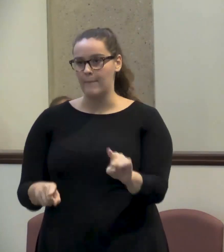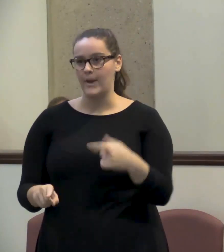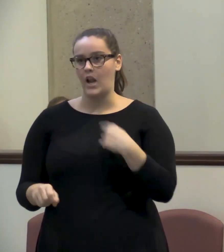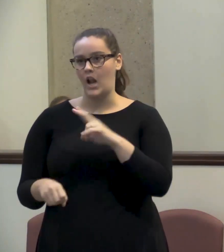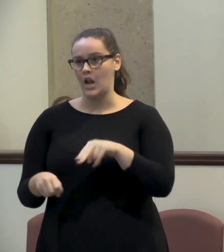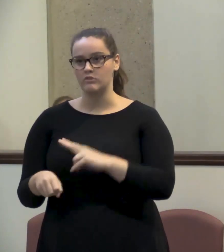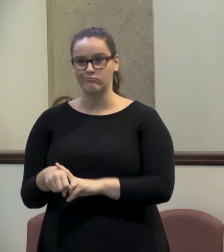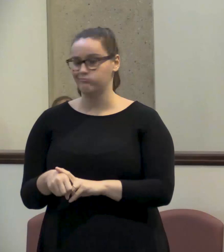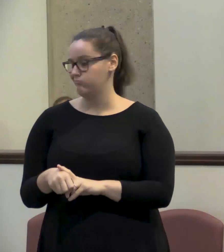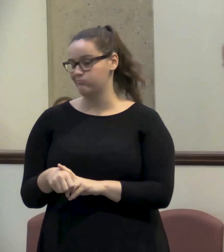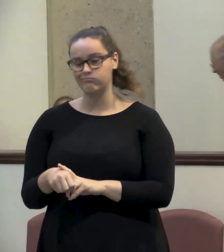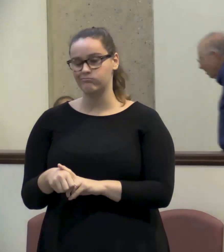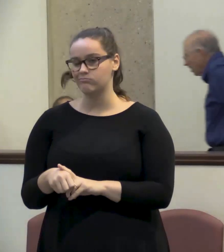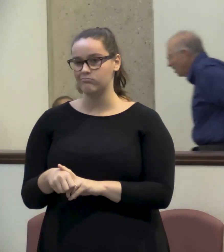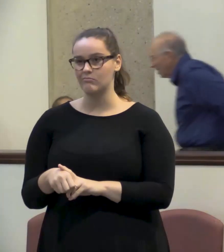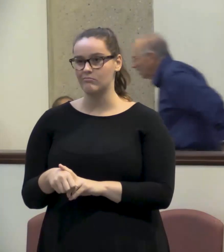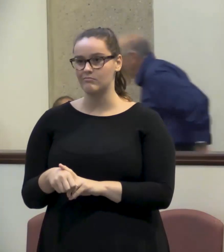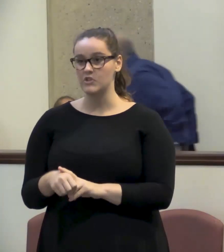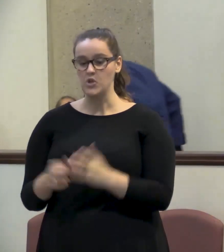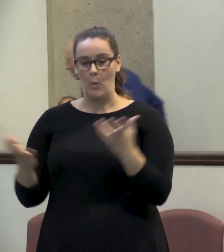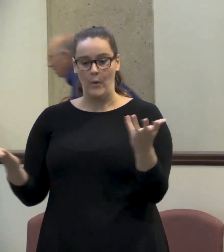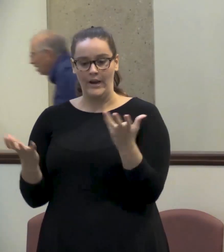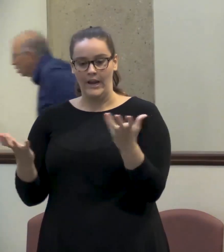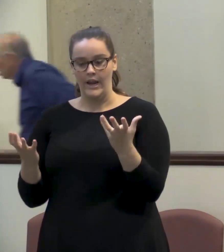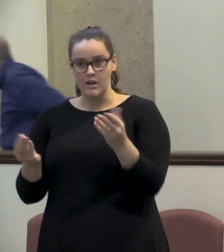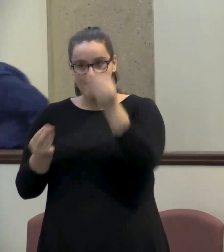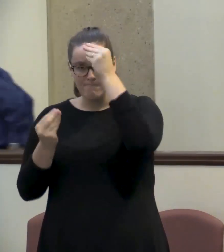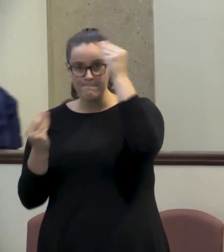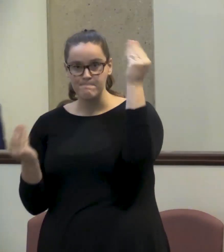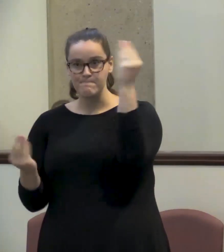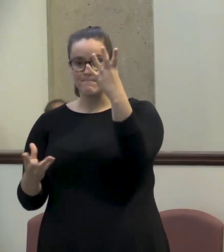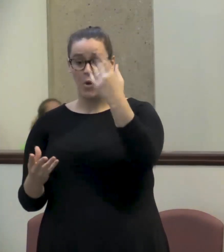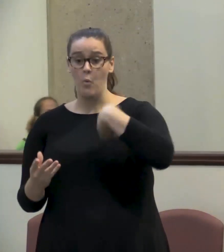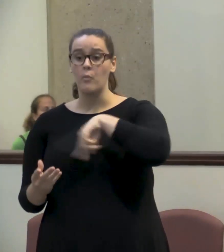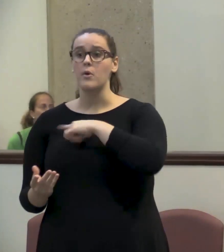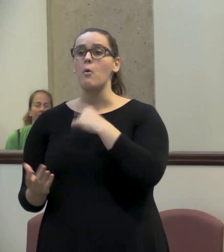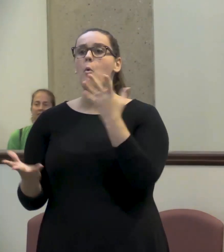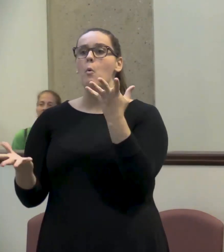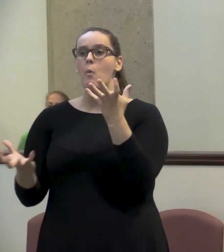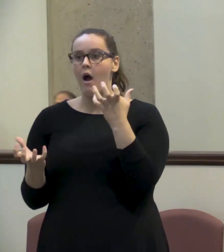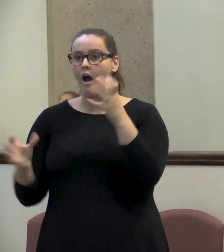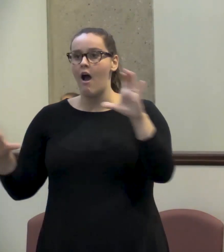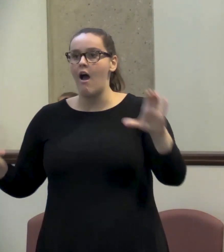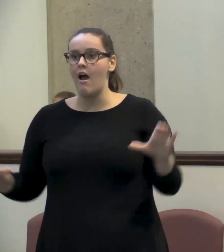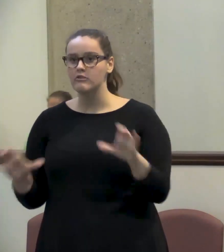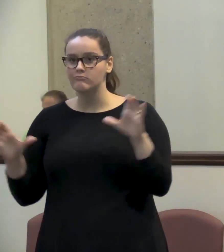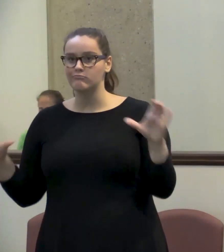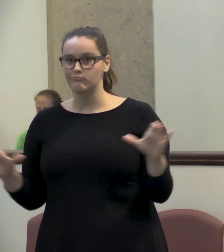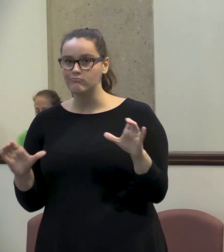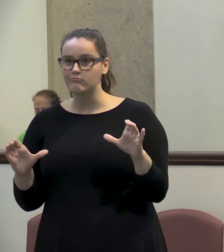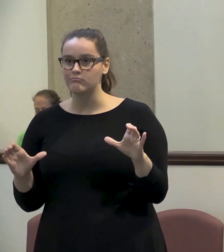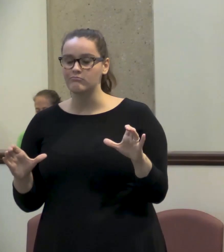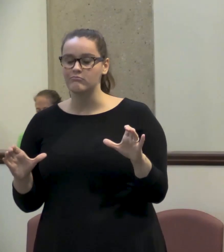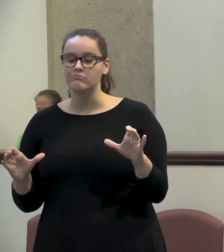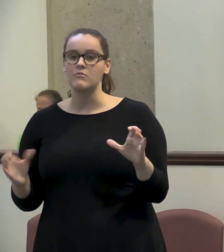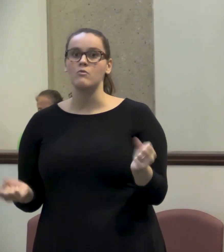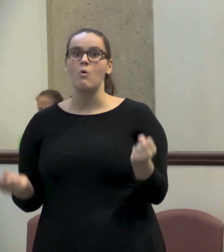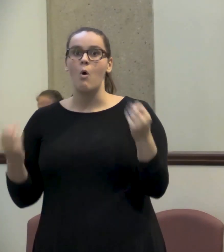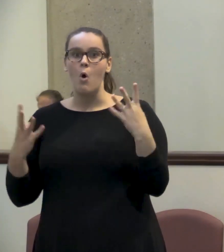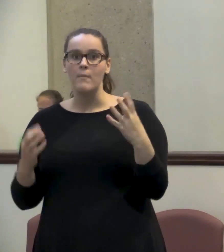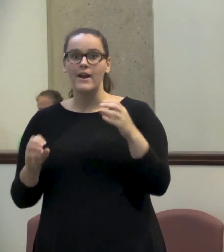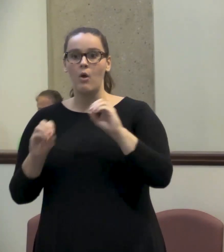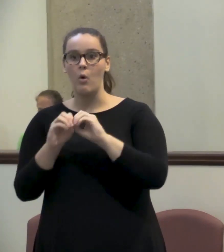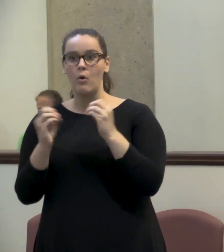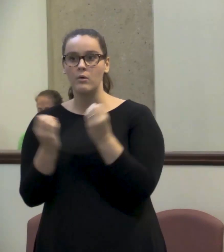And so we're here to send that message, that we want real action. And there's more than a dozen, two dozen tables